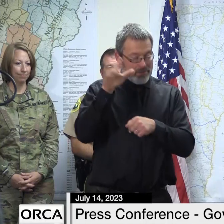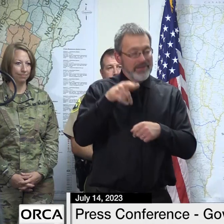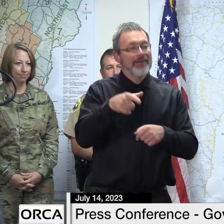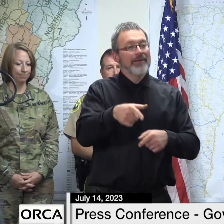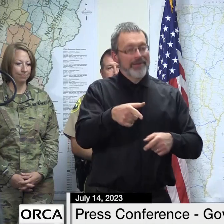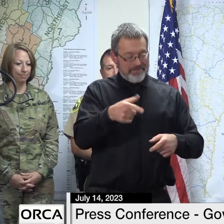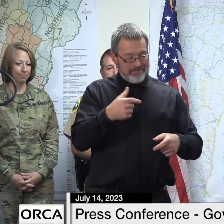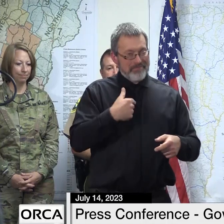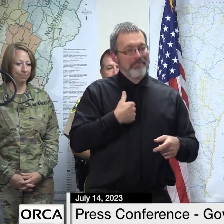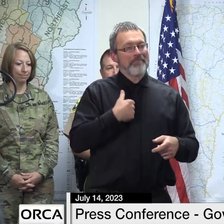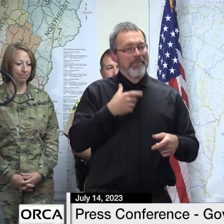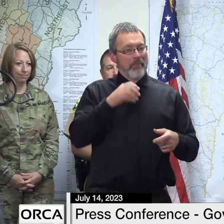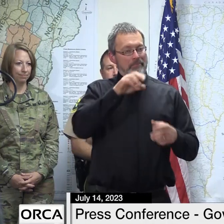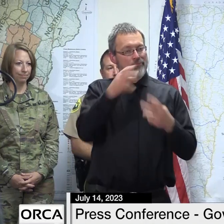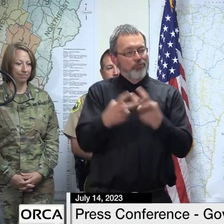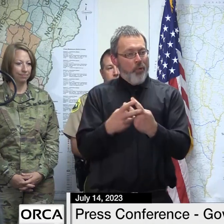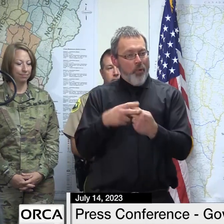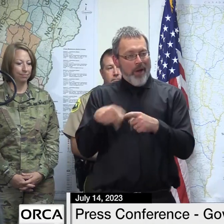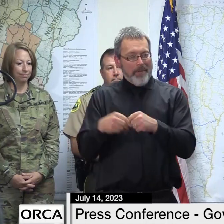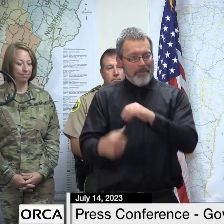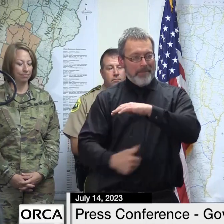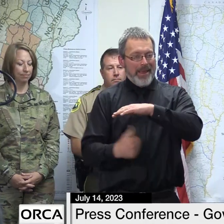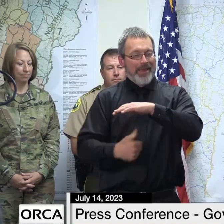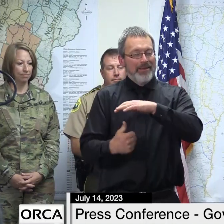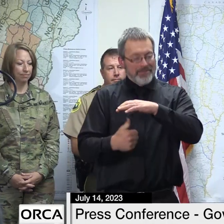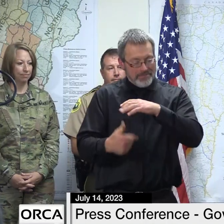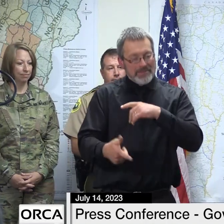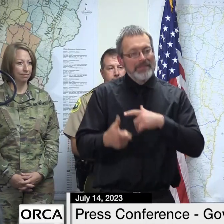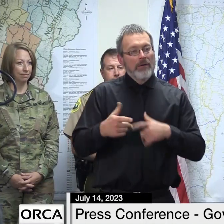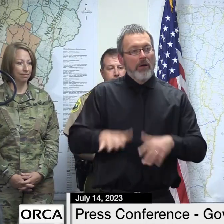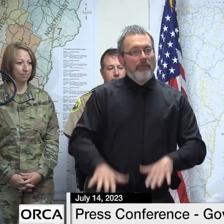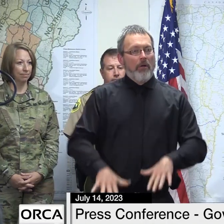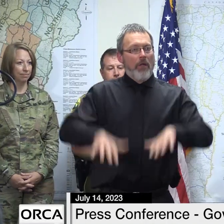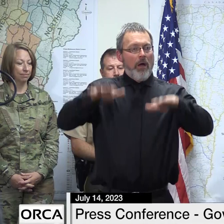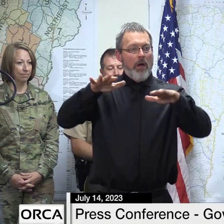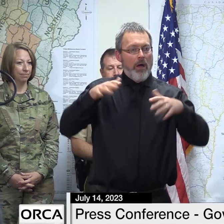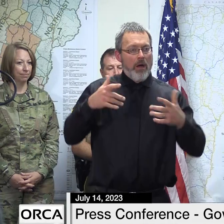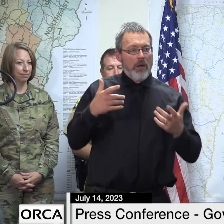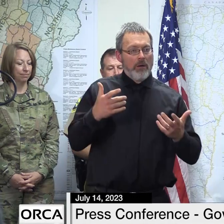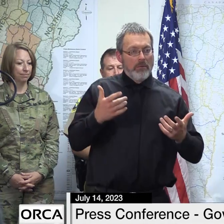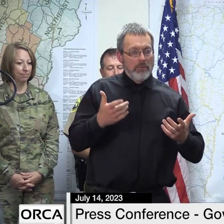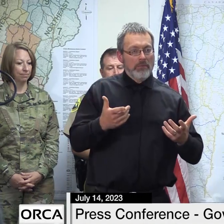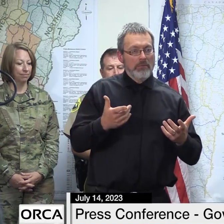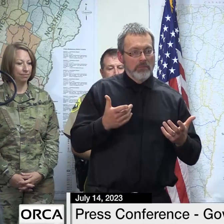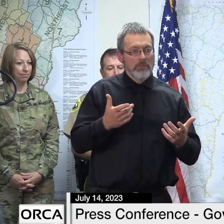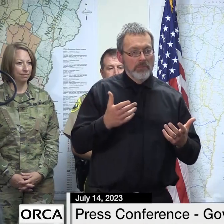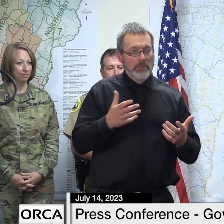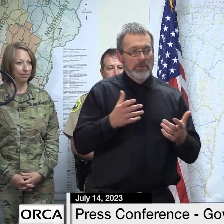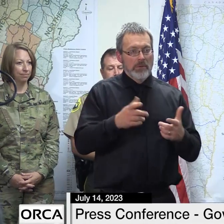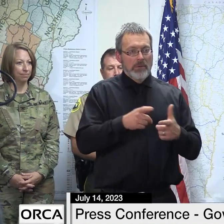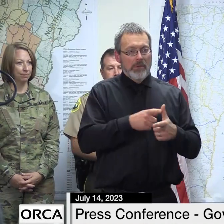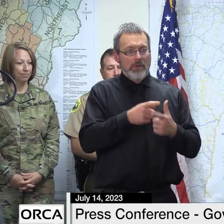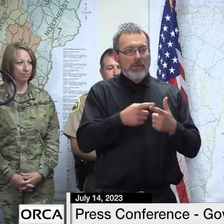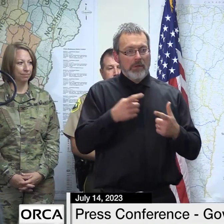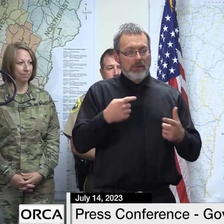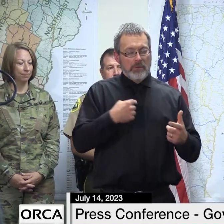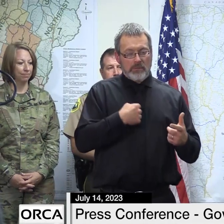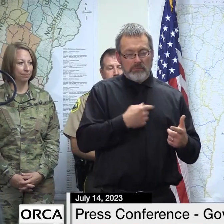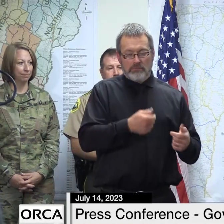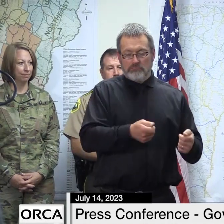came back the next day to find in ashes. Is this something that people should be aware